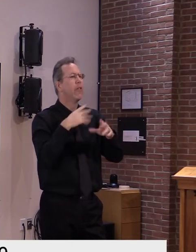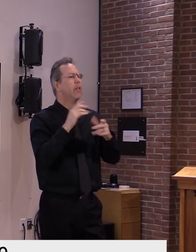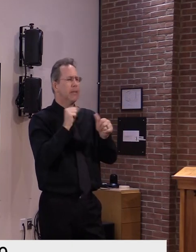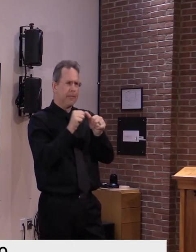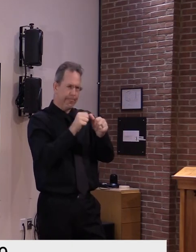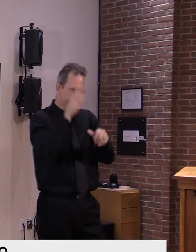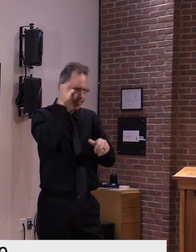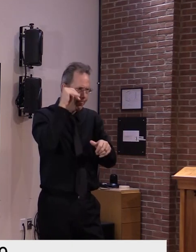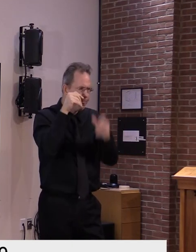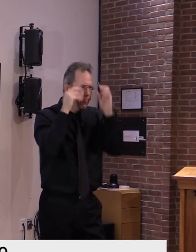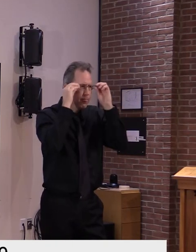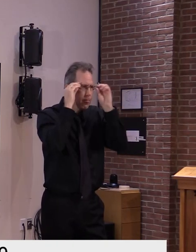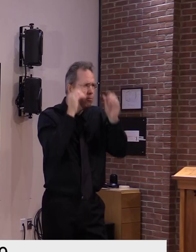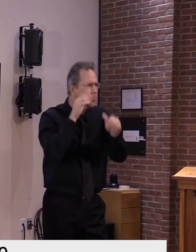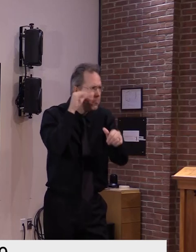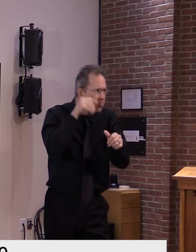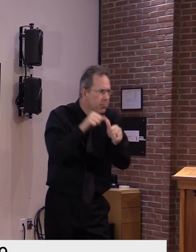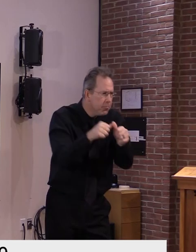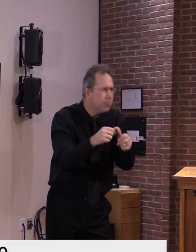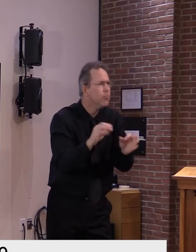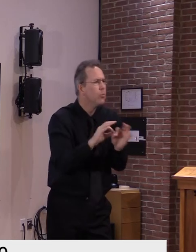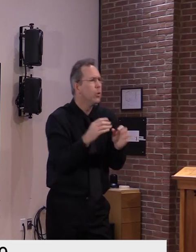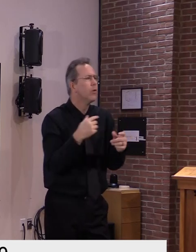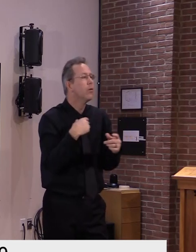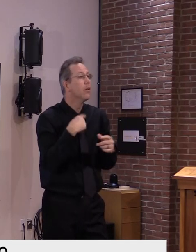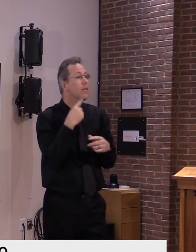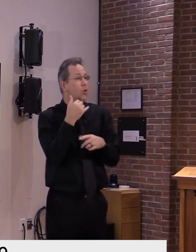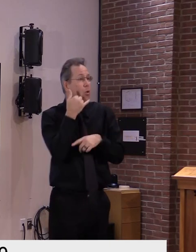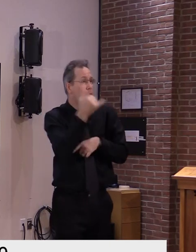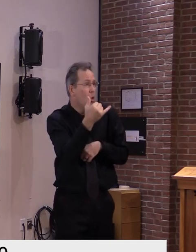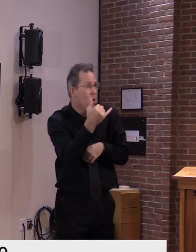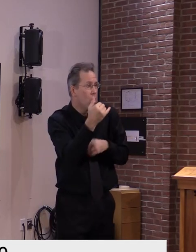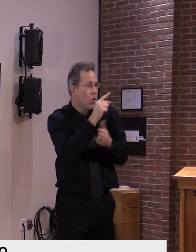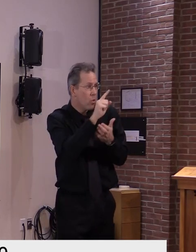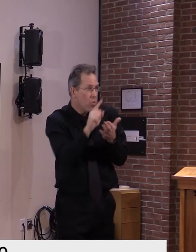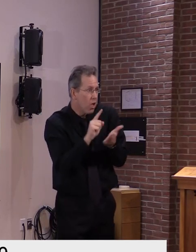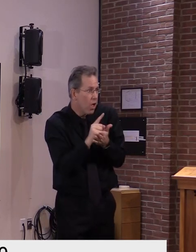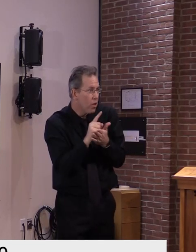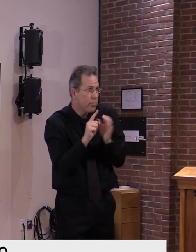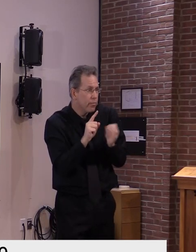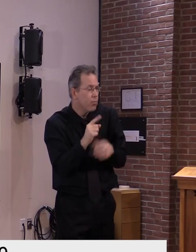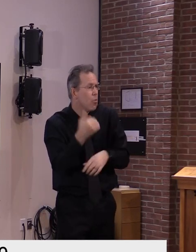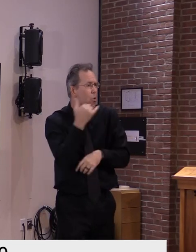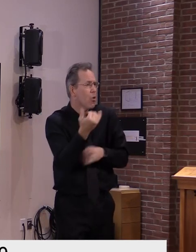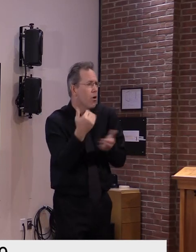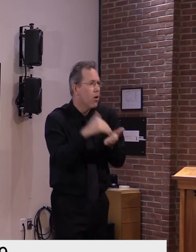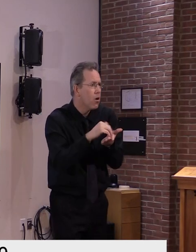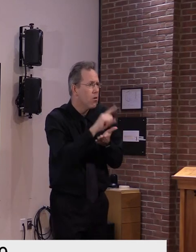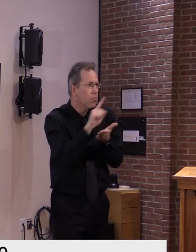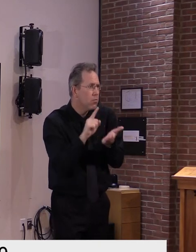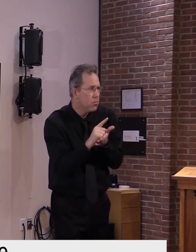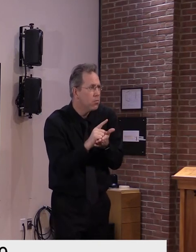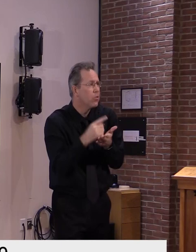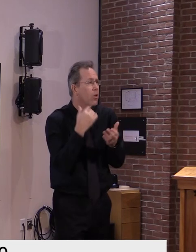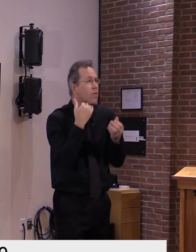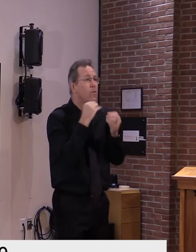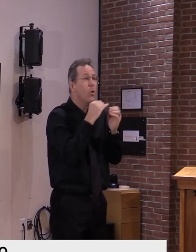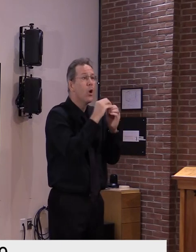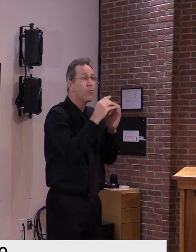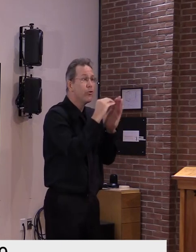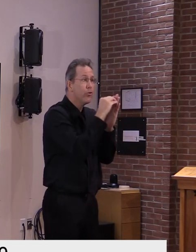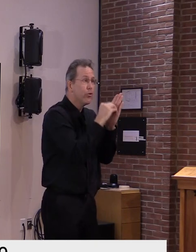contact tracer. The phone numbers that we use to text people will be provided by the person who has